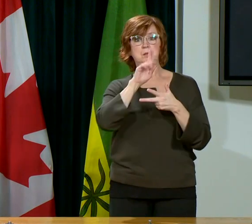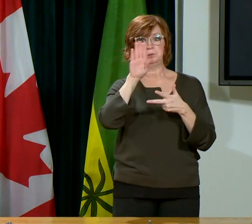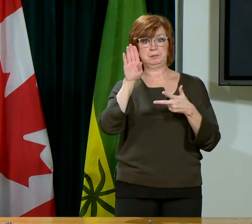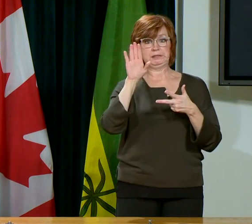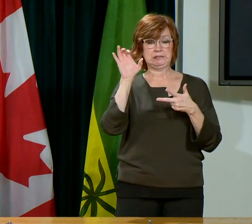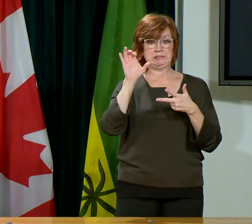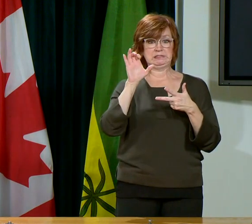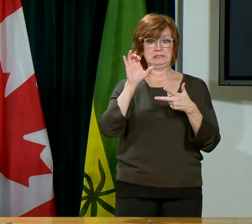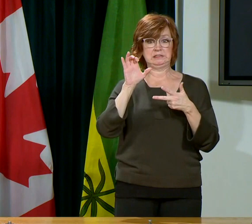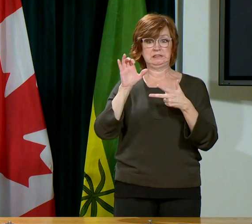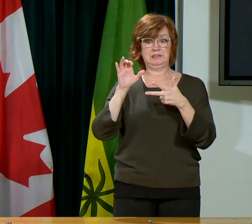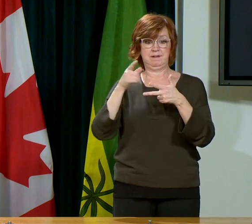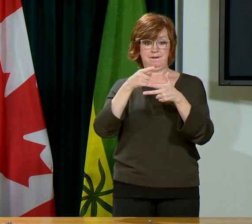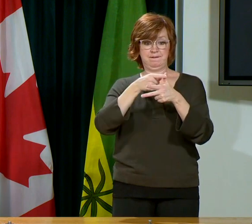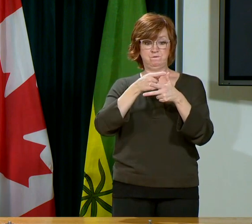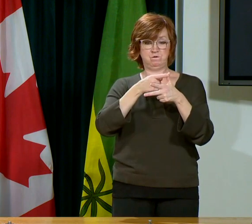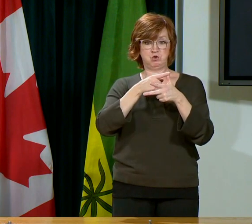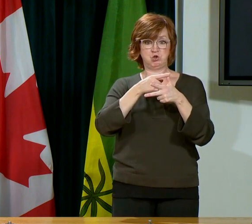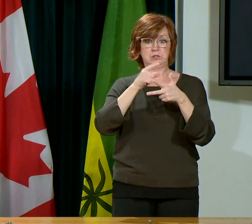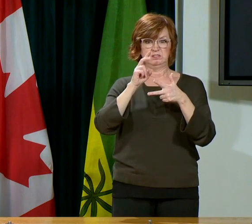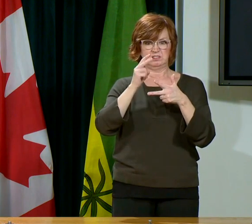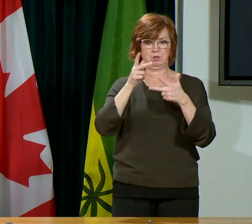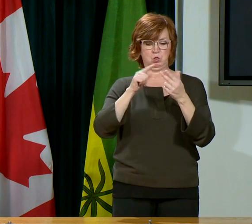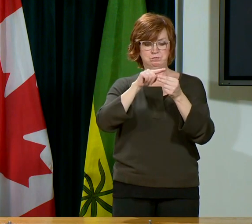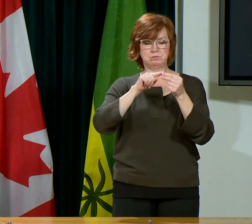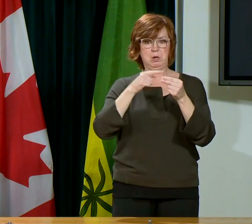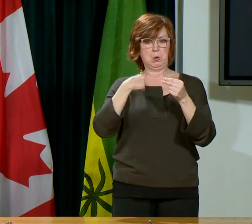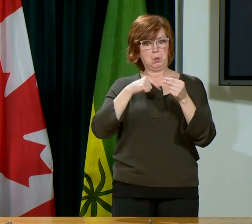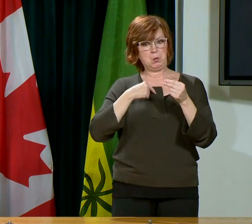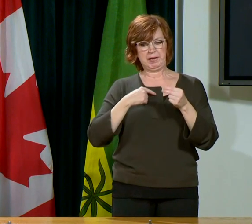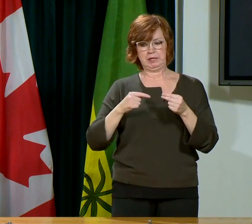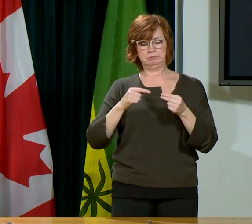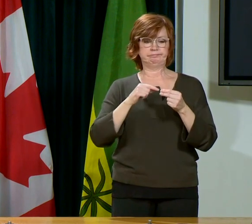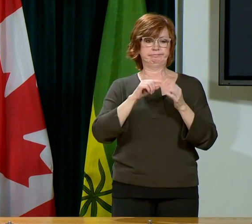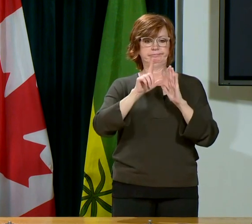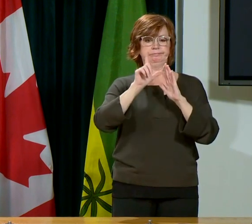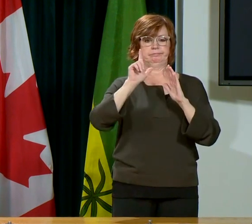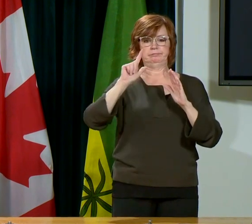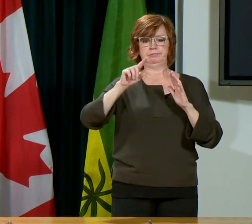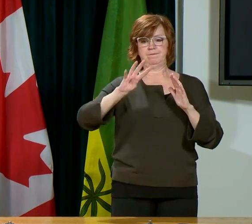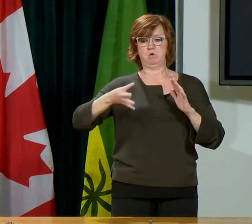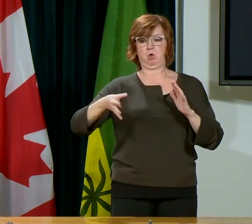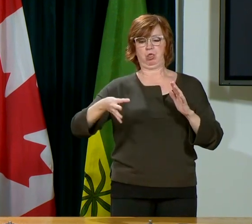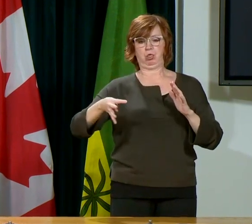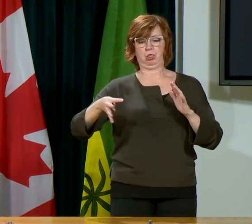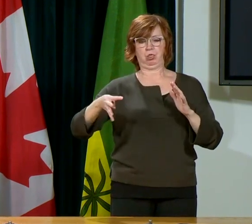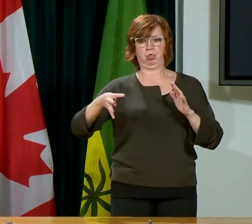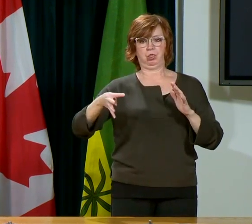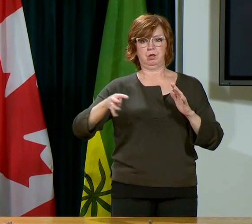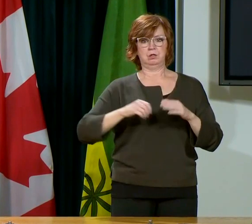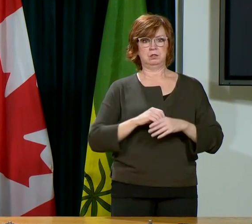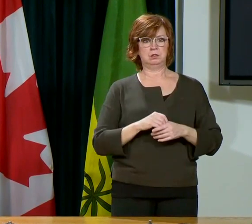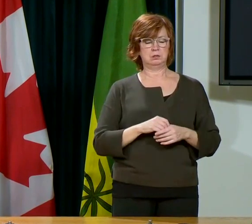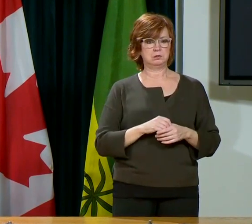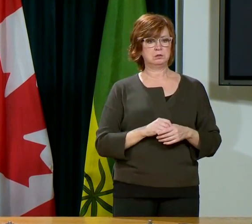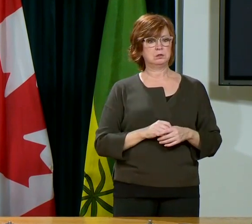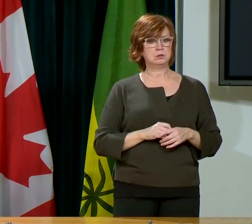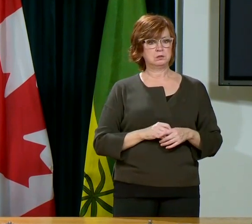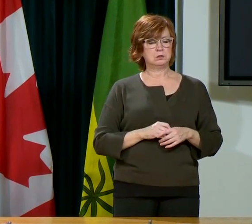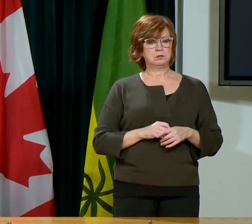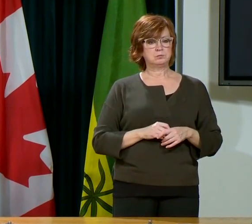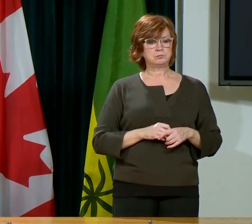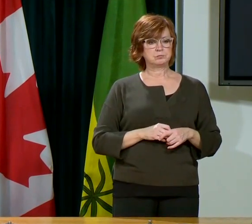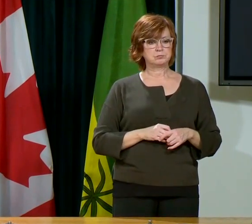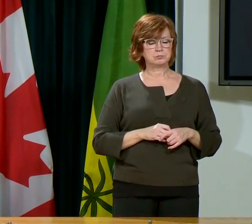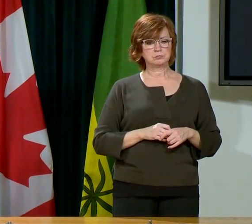follow the same trajectory or a very different trajectory? I think ultimately it's still up to all of us to stay the course for the next little